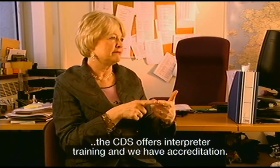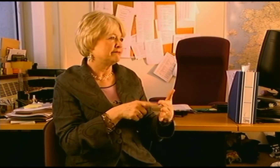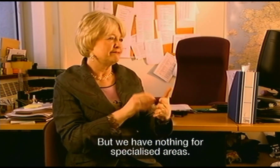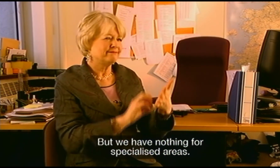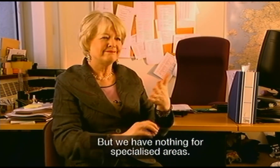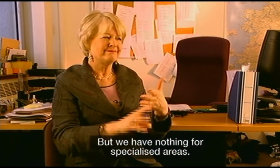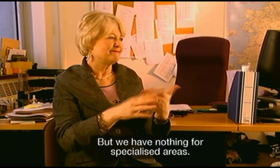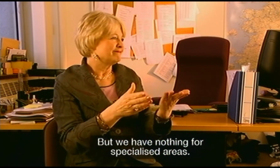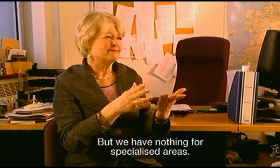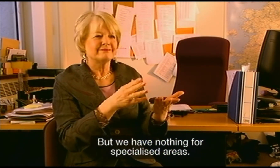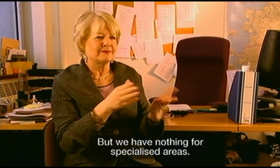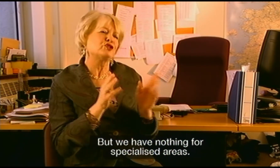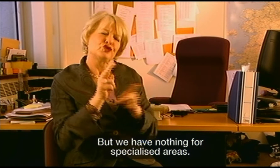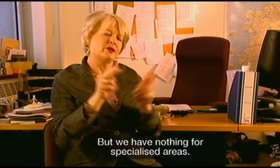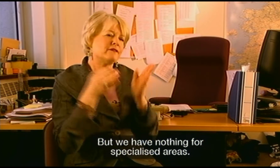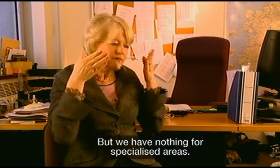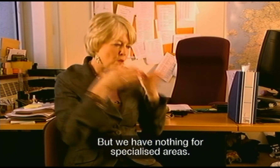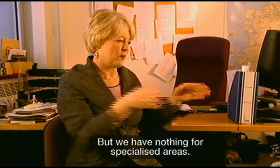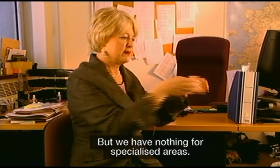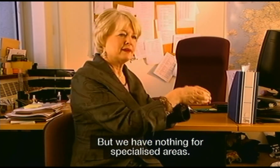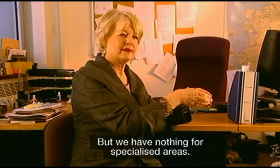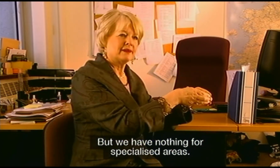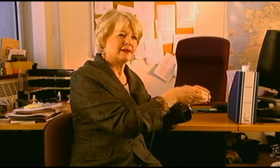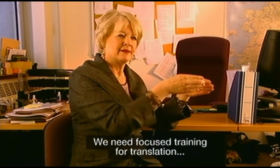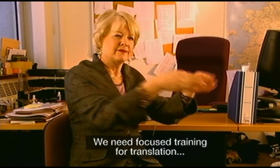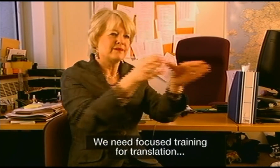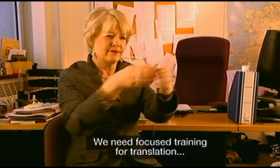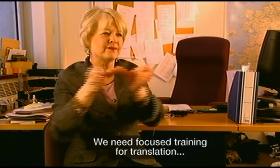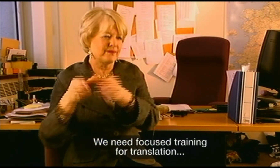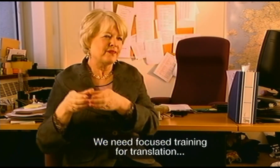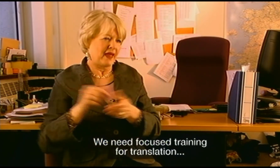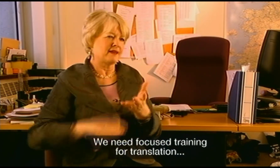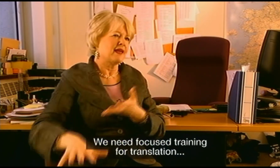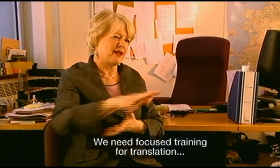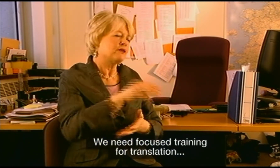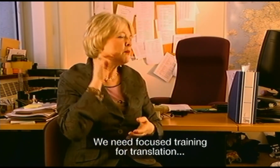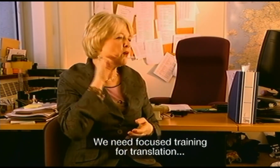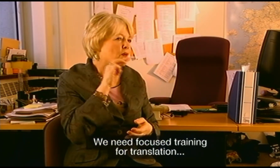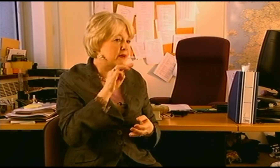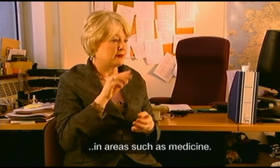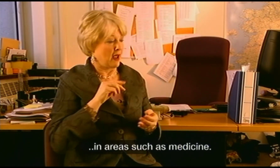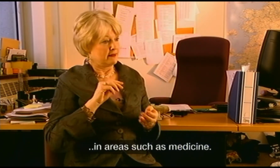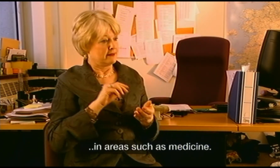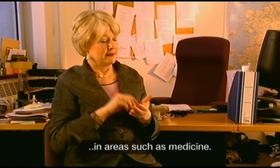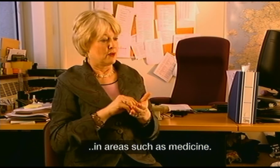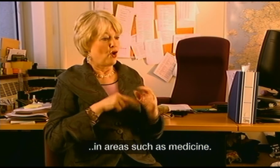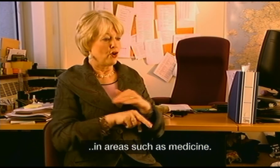have nothing for specialised areas. We need focus training for translation in areas such as medicine.